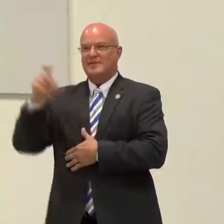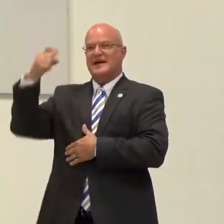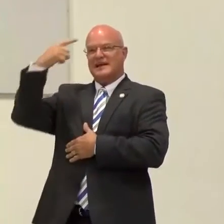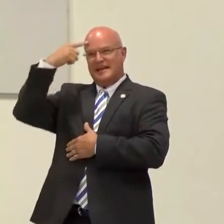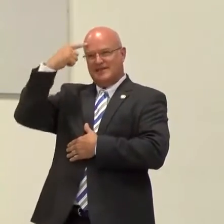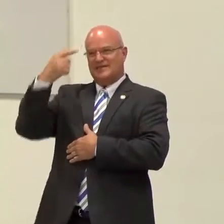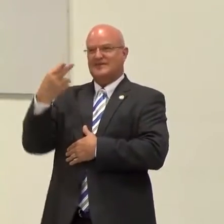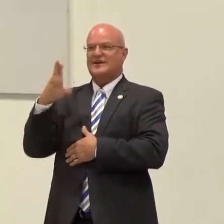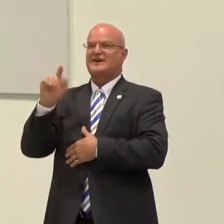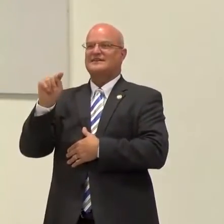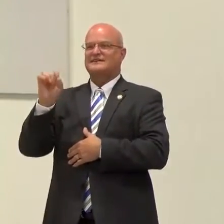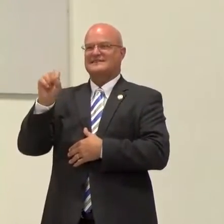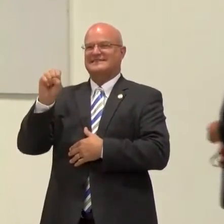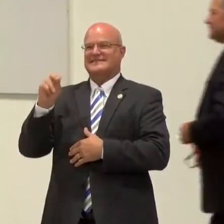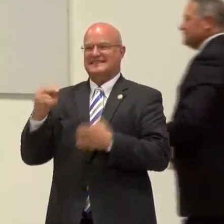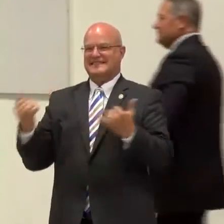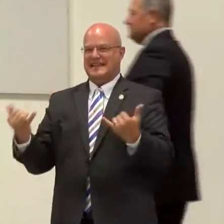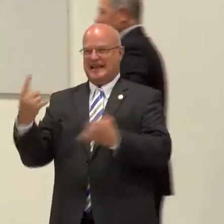Hutchinson. Governor?